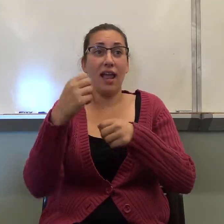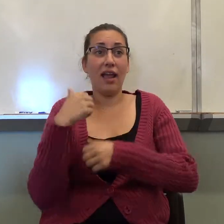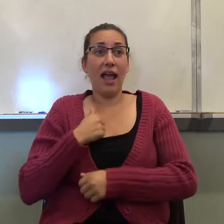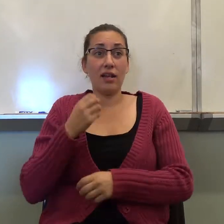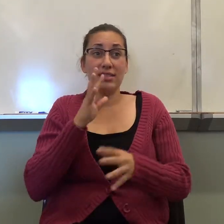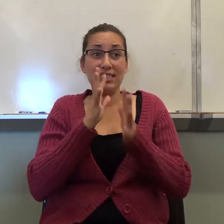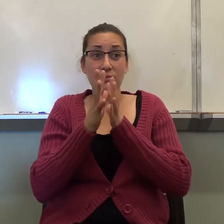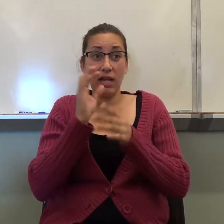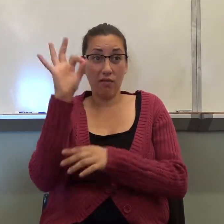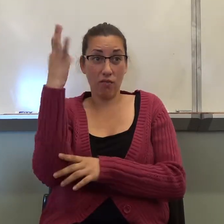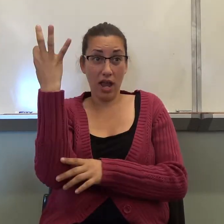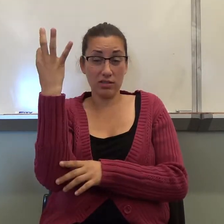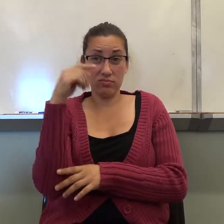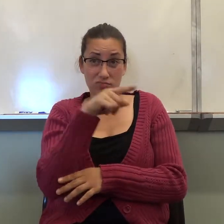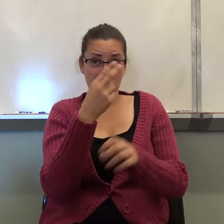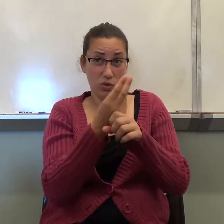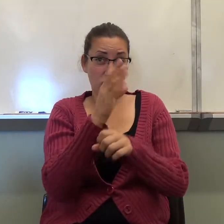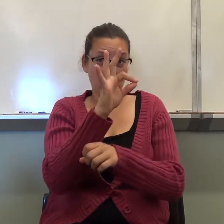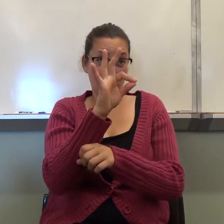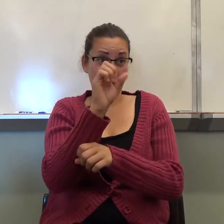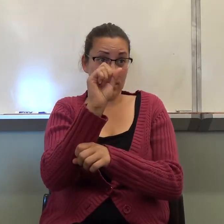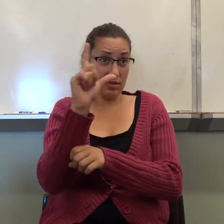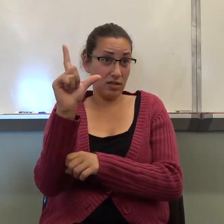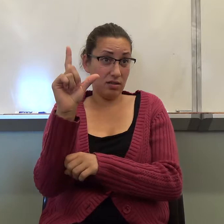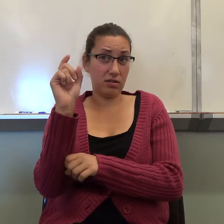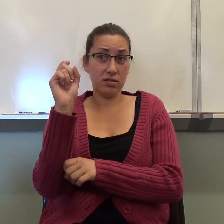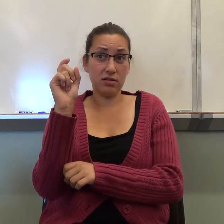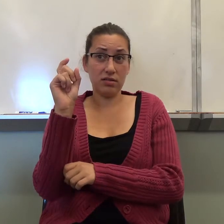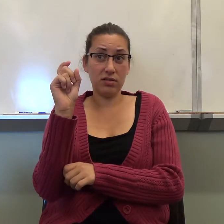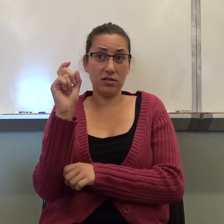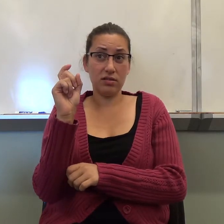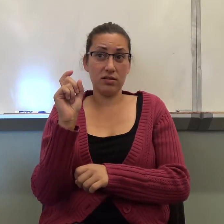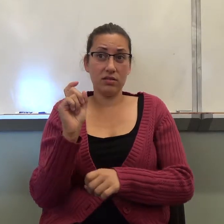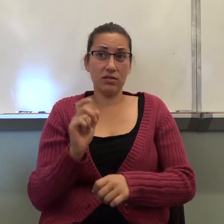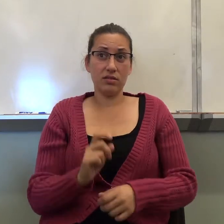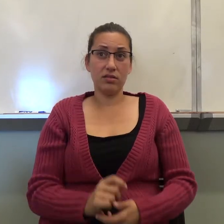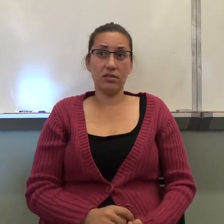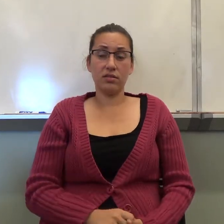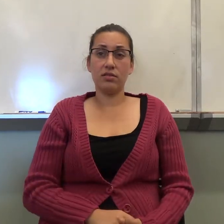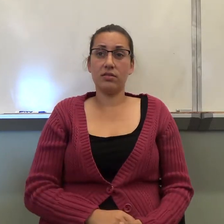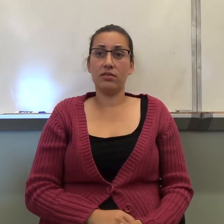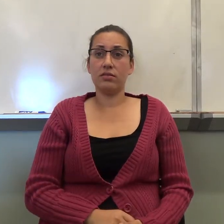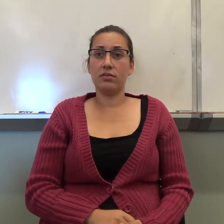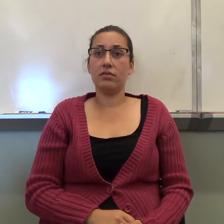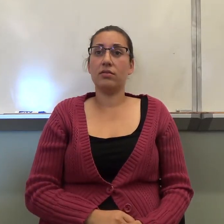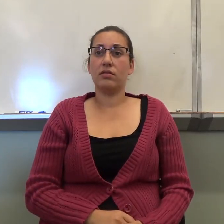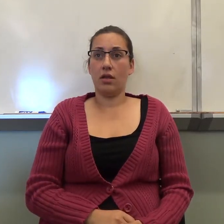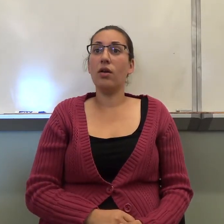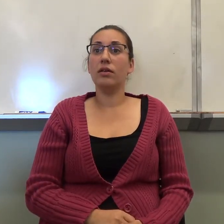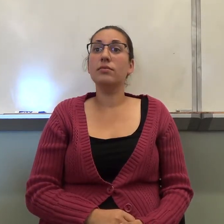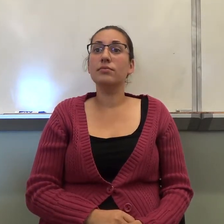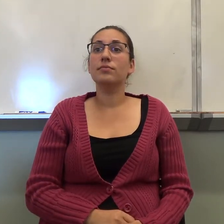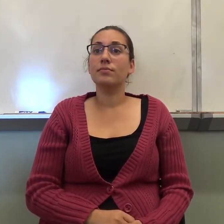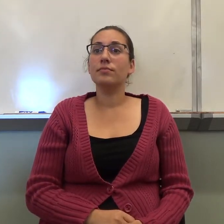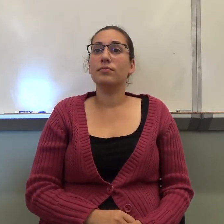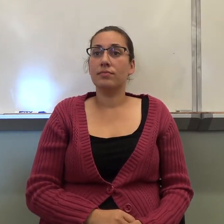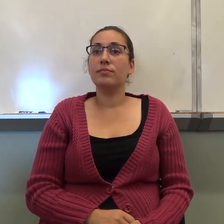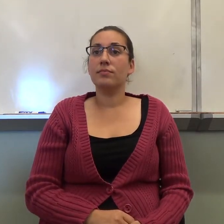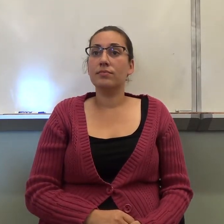terms. Same letter, x, same power, 2. Okay? Now notice the coefficients are different. Like